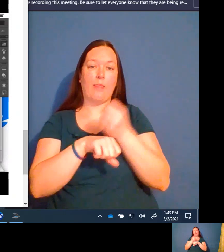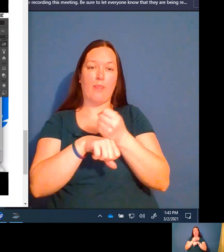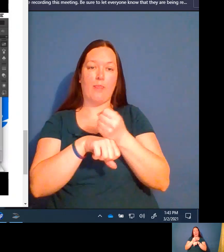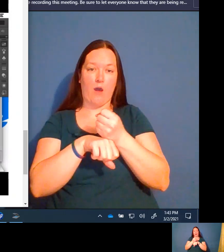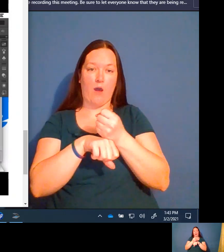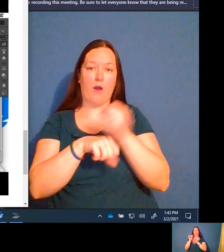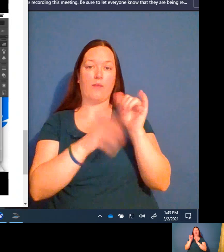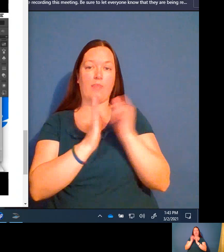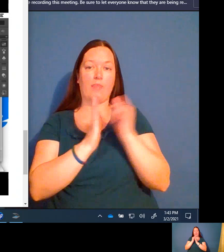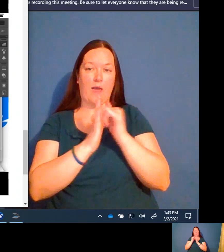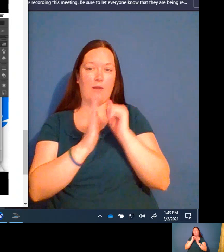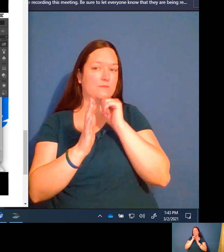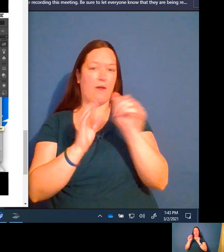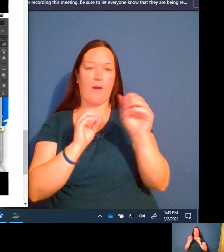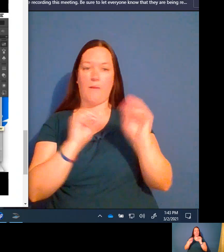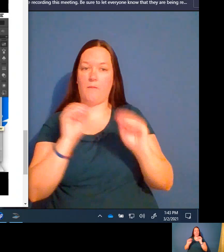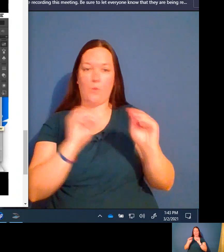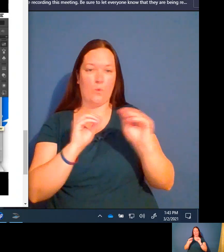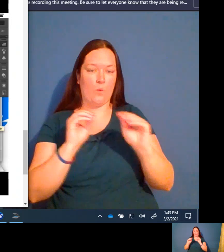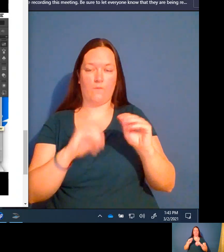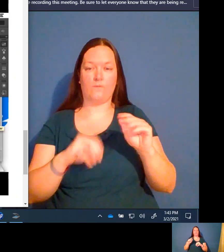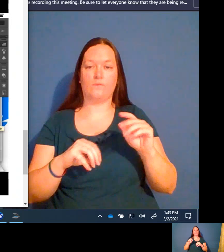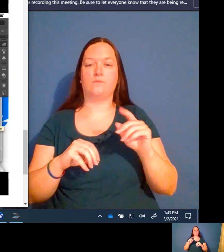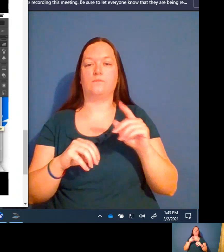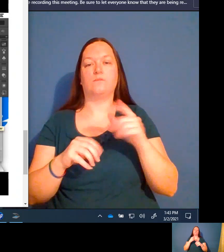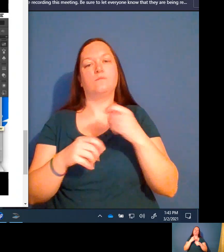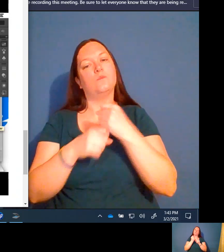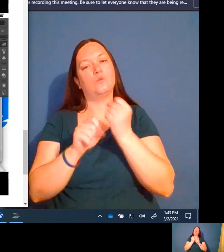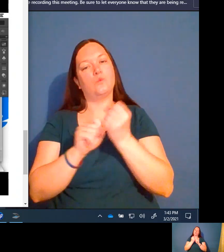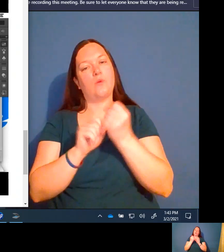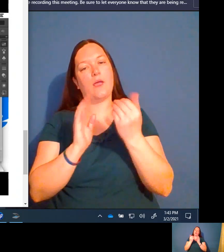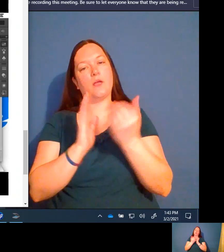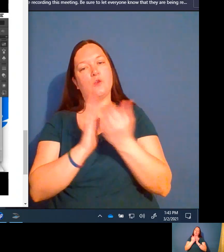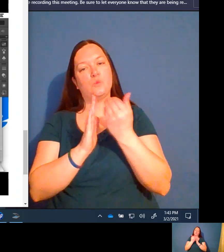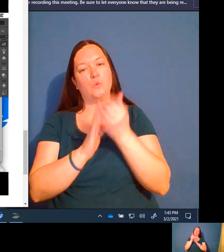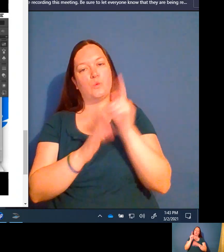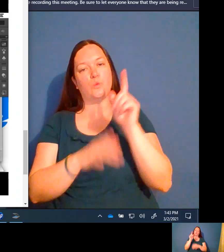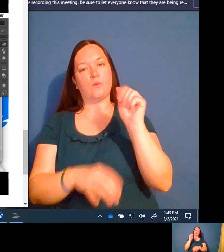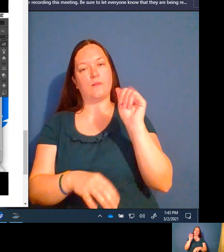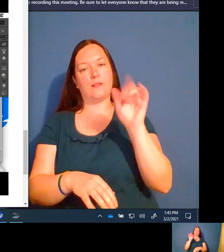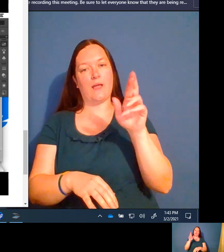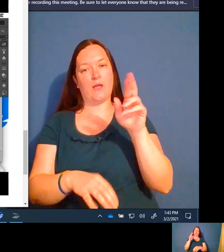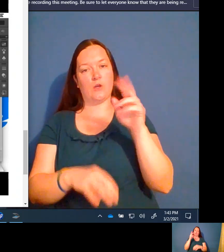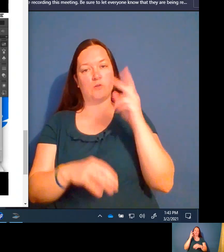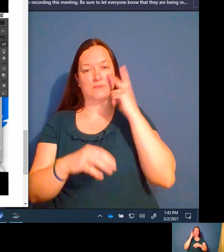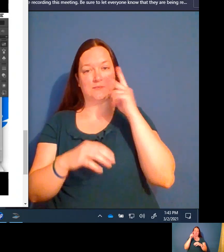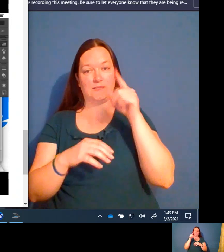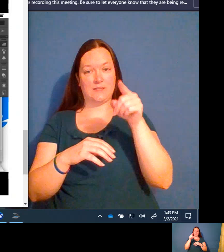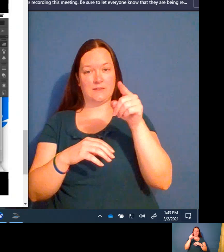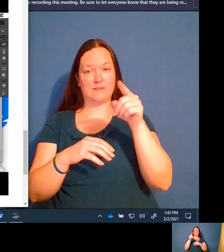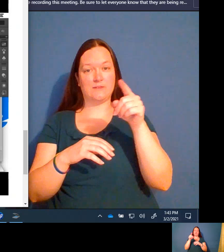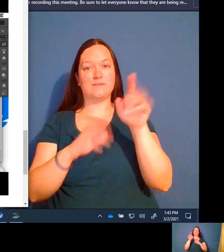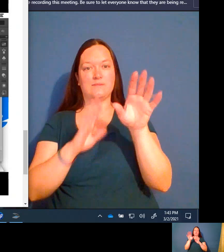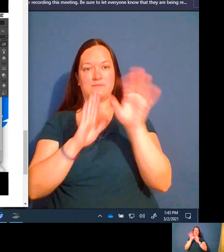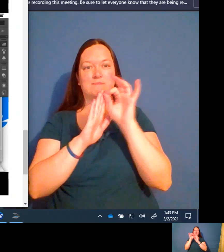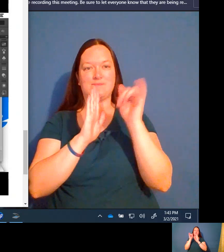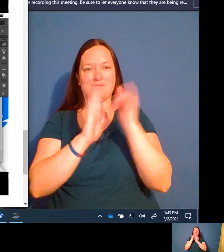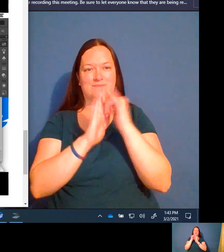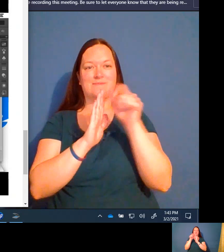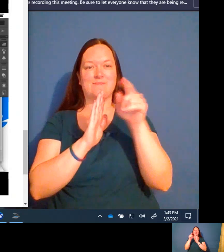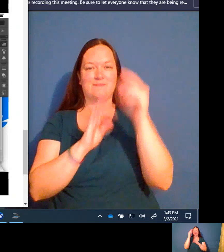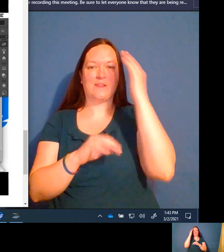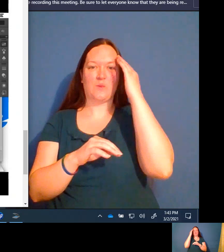going to do that right now. And then down here, create new layer. Click that. See how it's highlighted in blue? That's